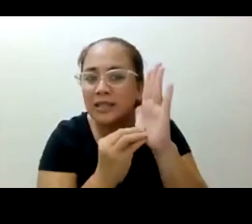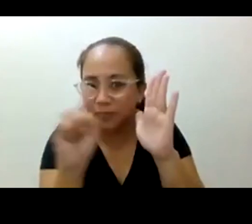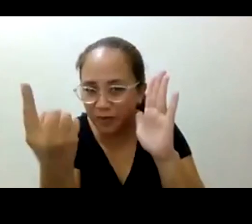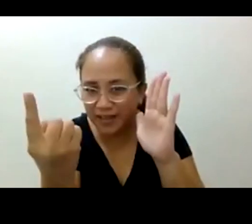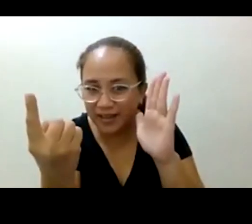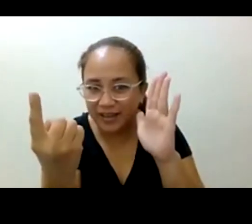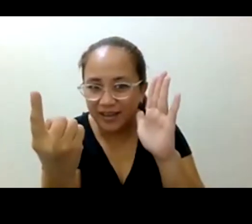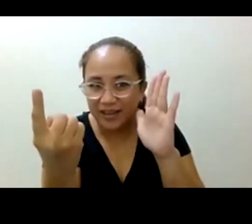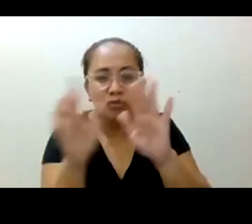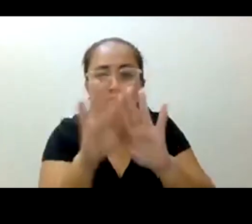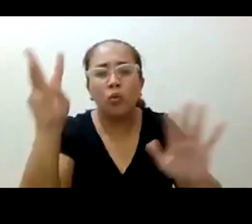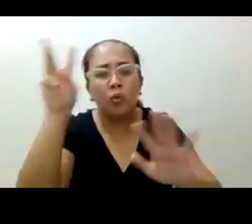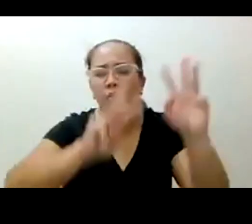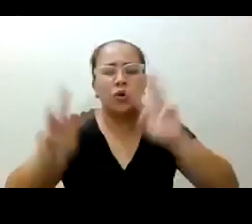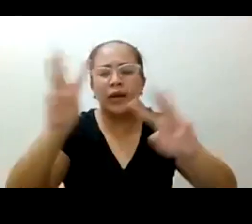Okay, don't worry about the